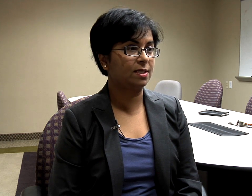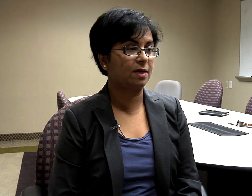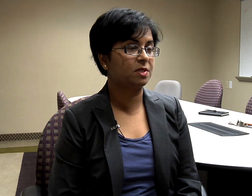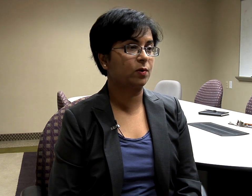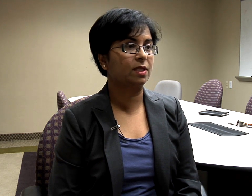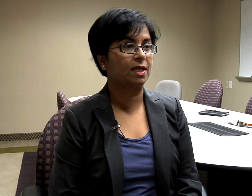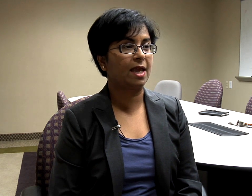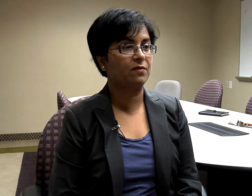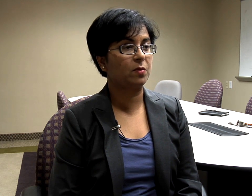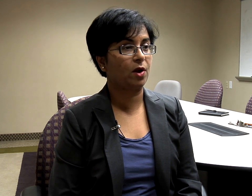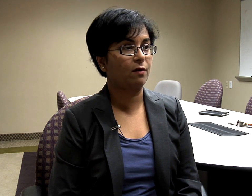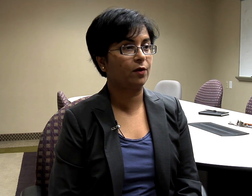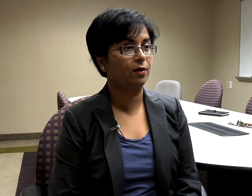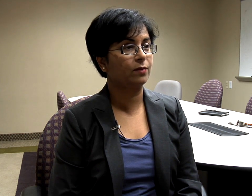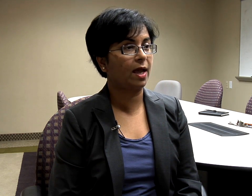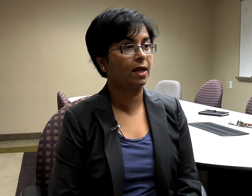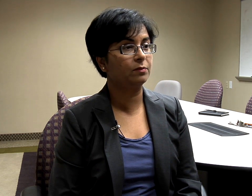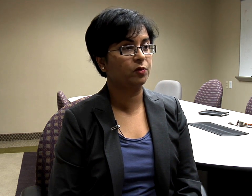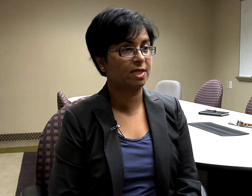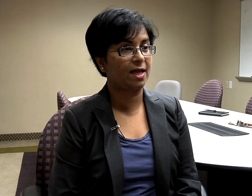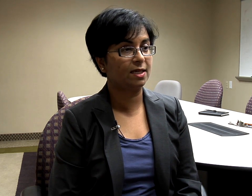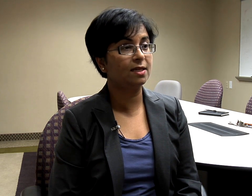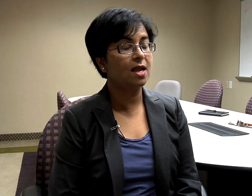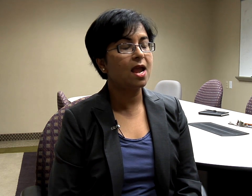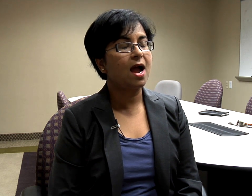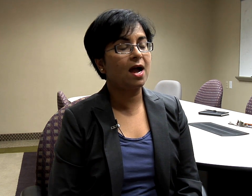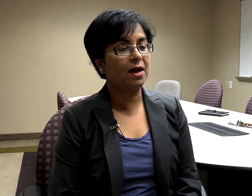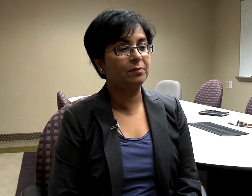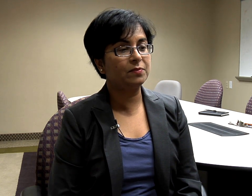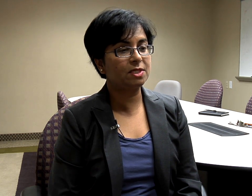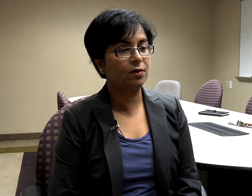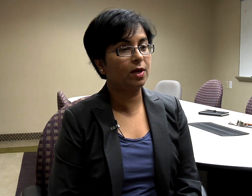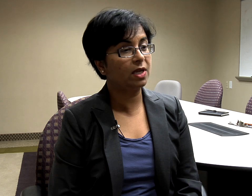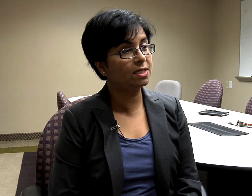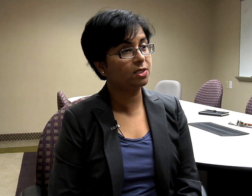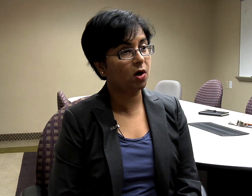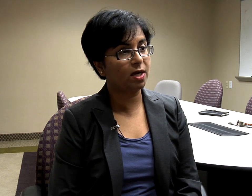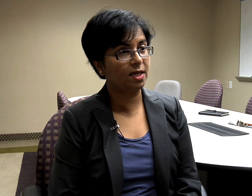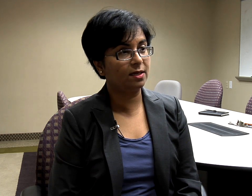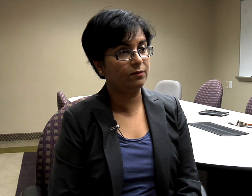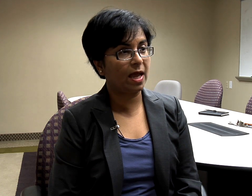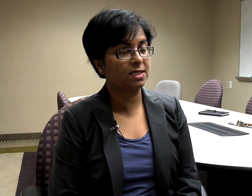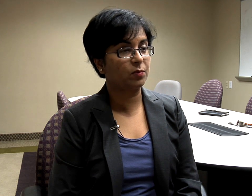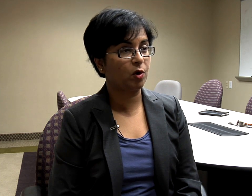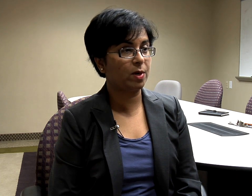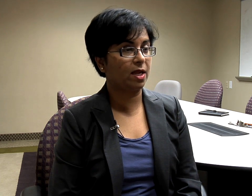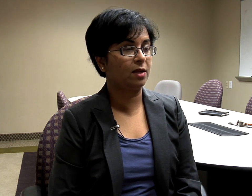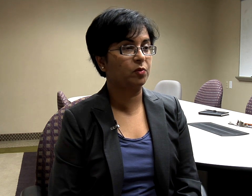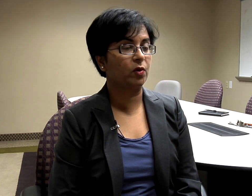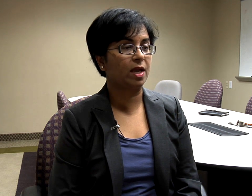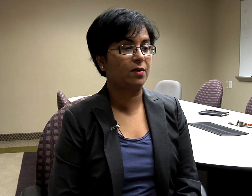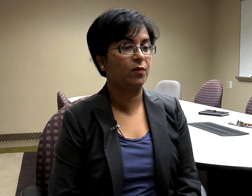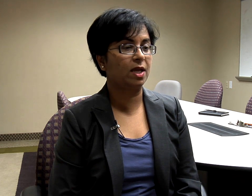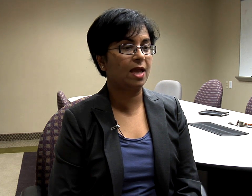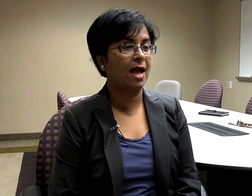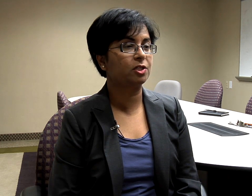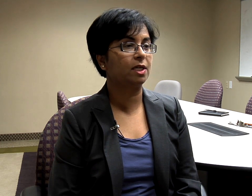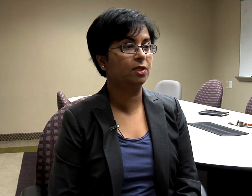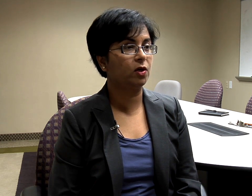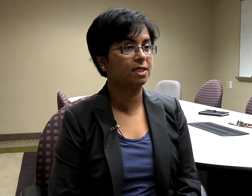subsequently gave him an offer at Booz Allen. So when he started as a permanent employee, we actually looked